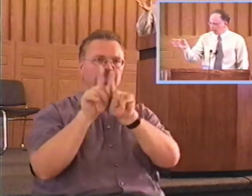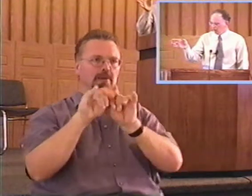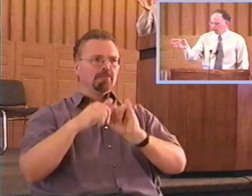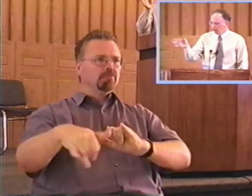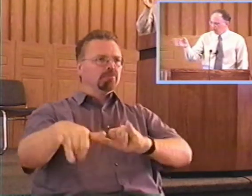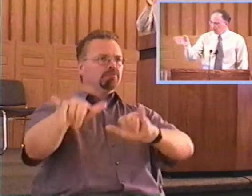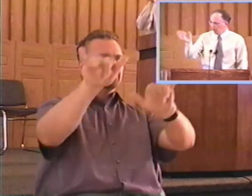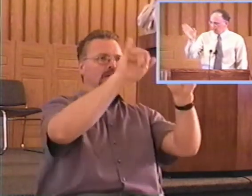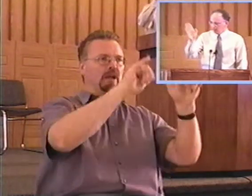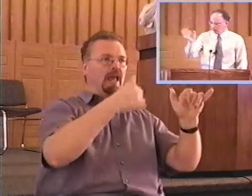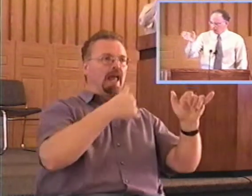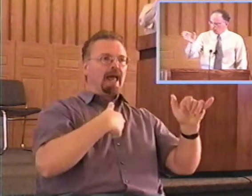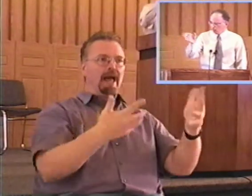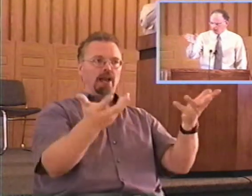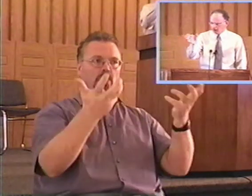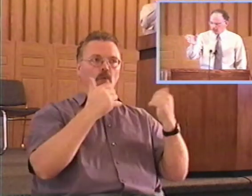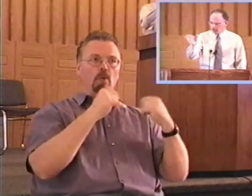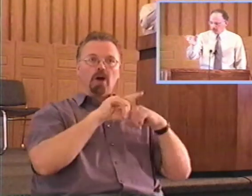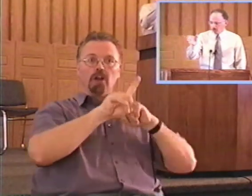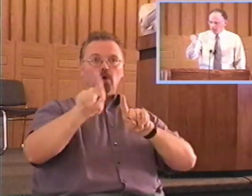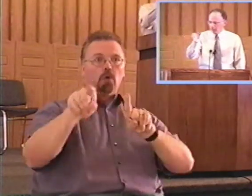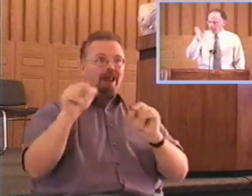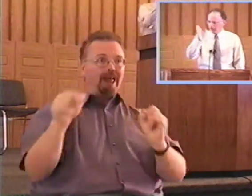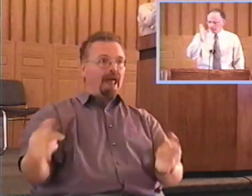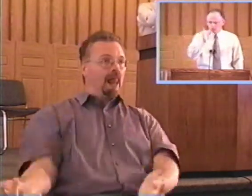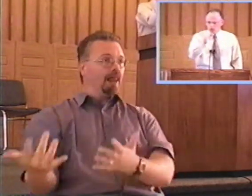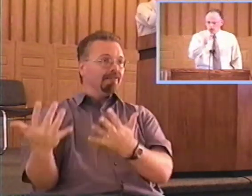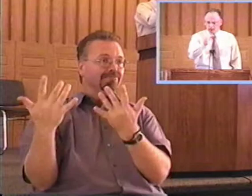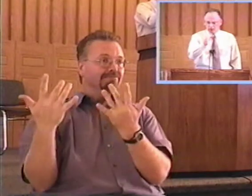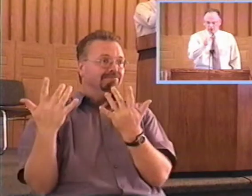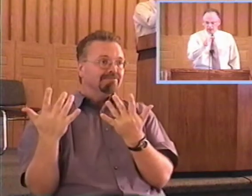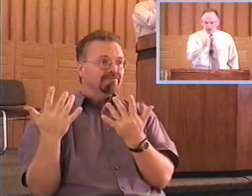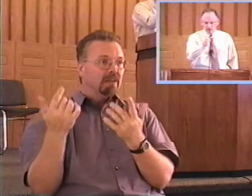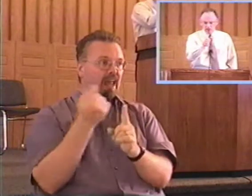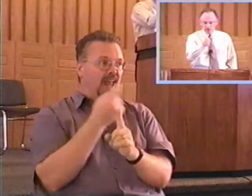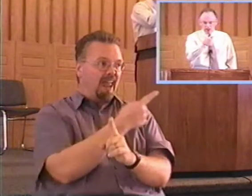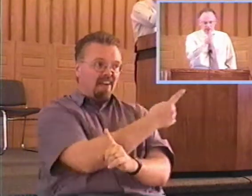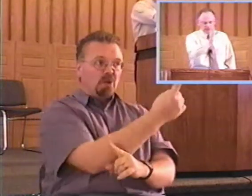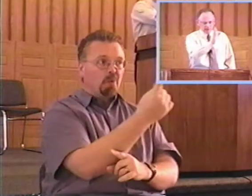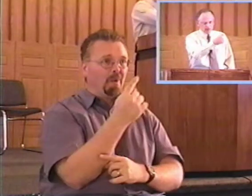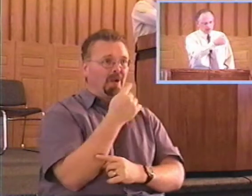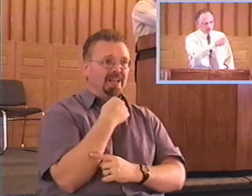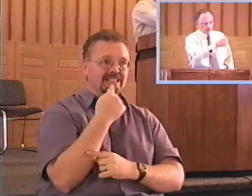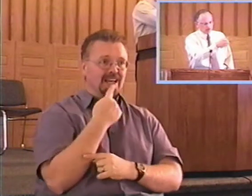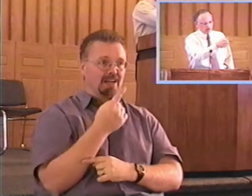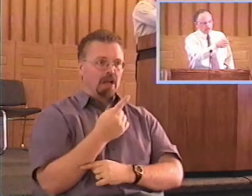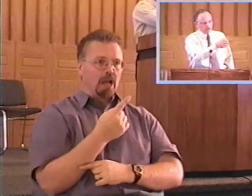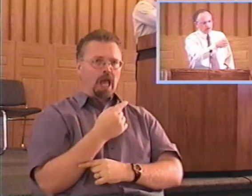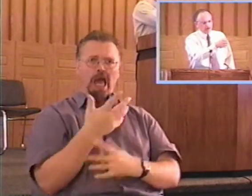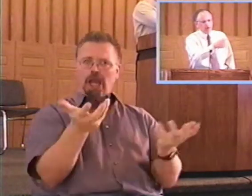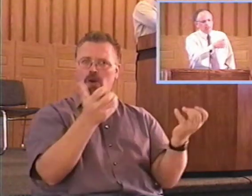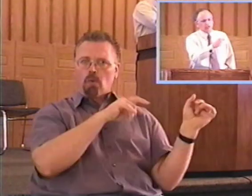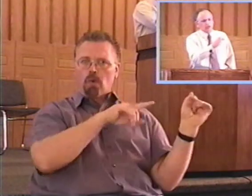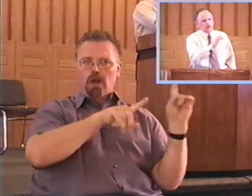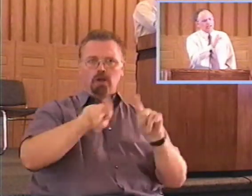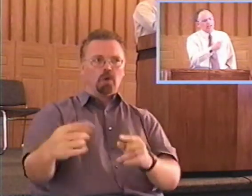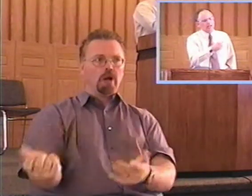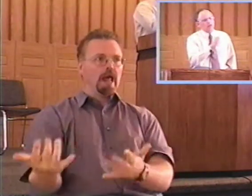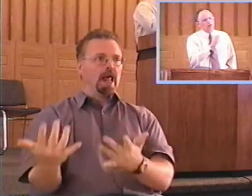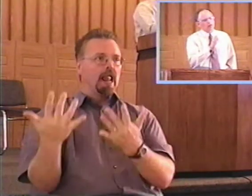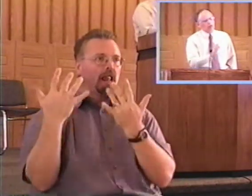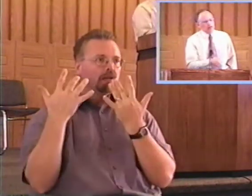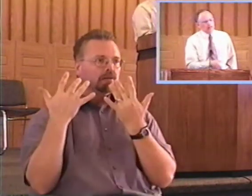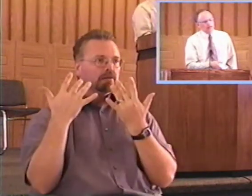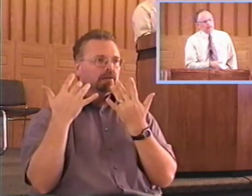want to go to hell. I didn't want to go to hell. I didn't want to go to hell. I didn't want to go to hell. So